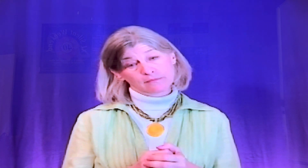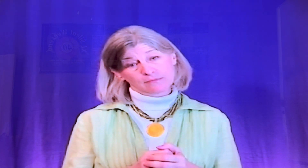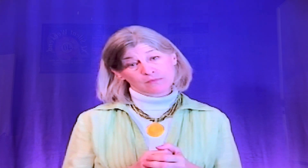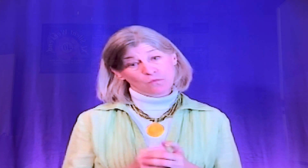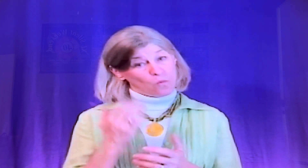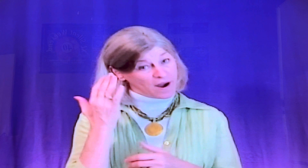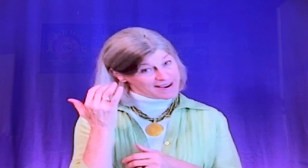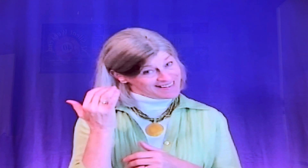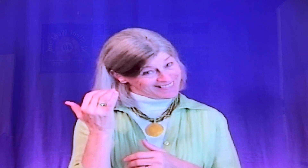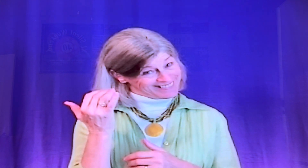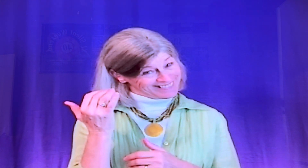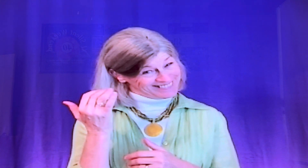Why?